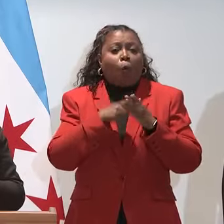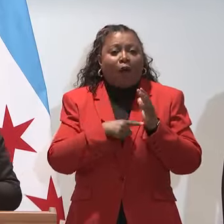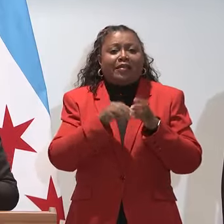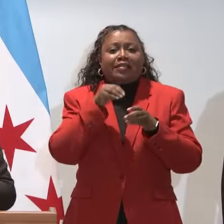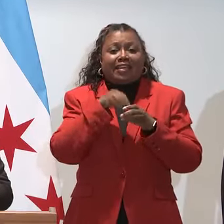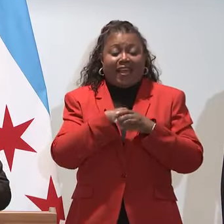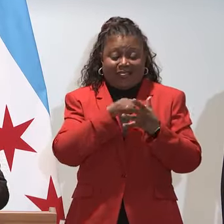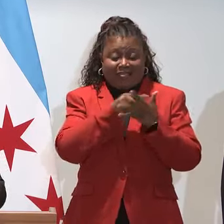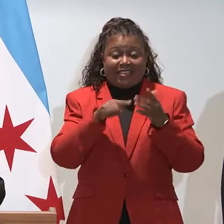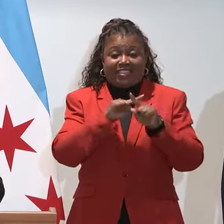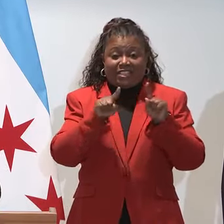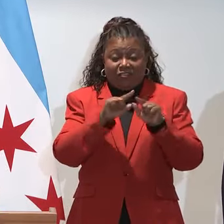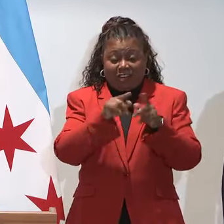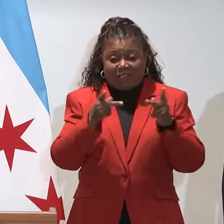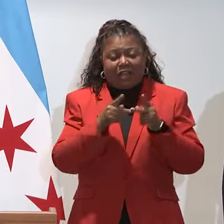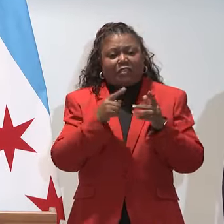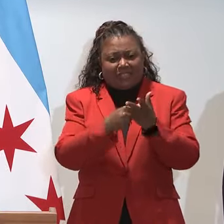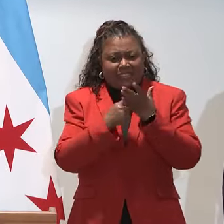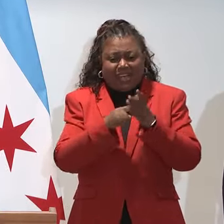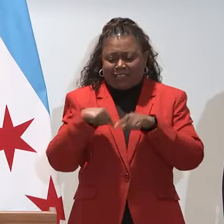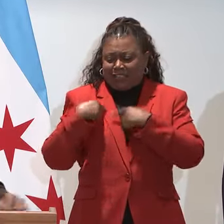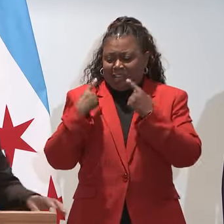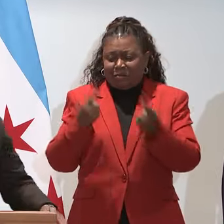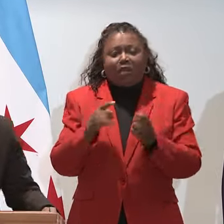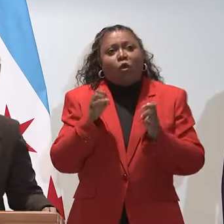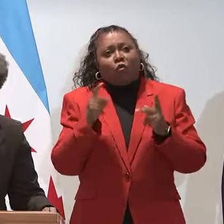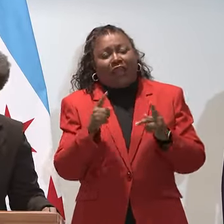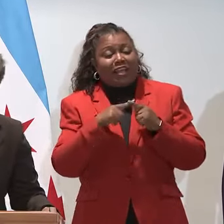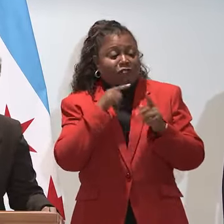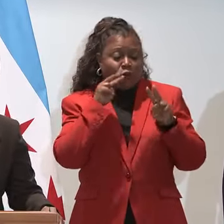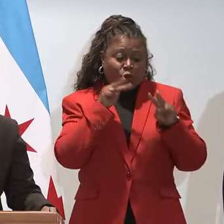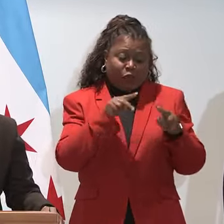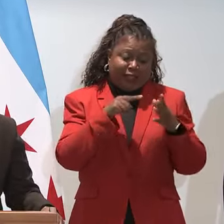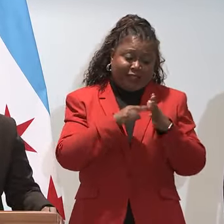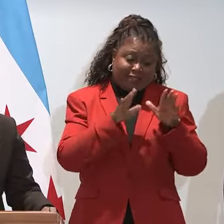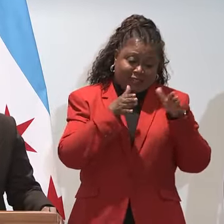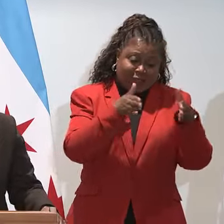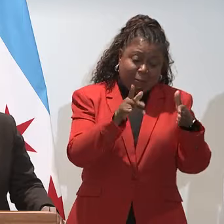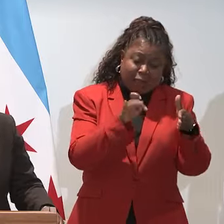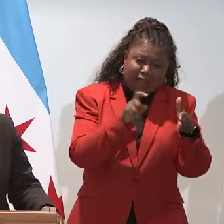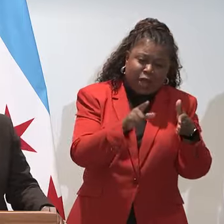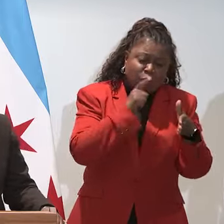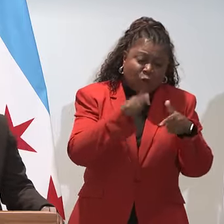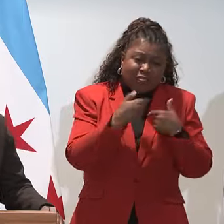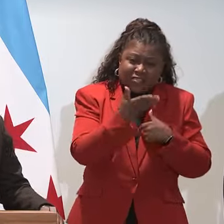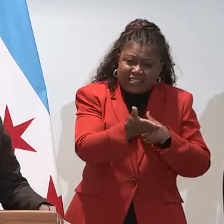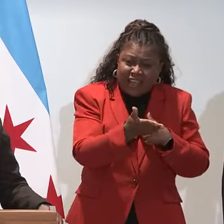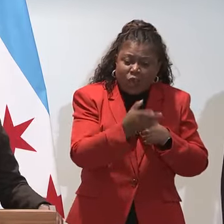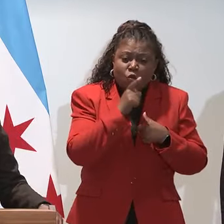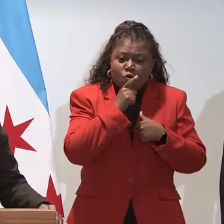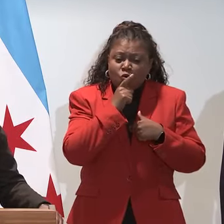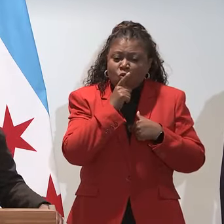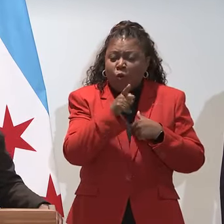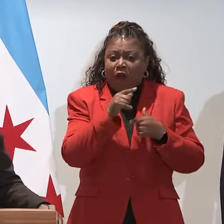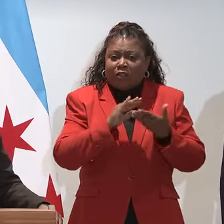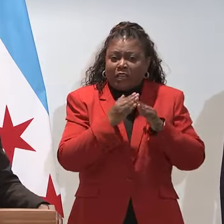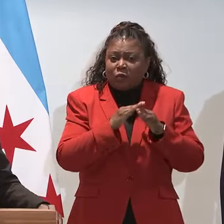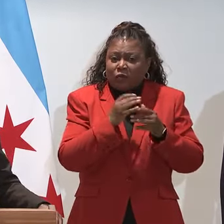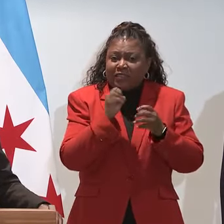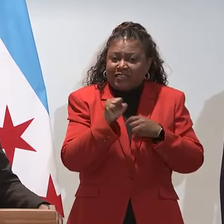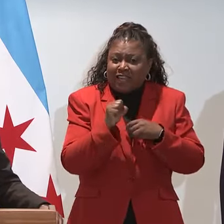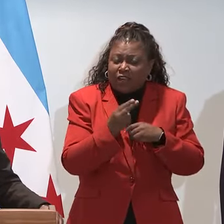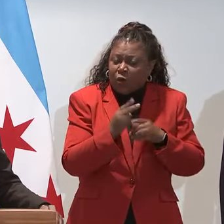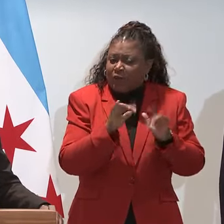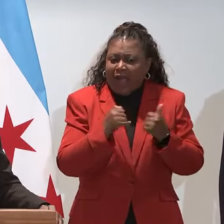in these different beats. So the discussions have been, okay, if you look at this block, who lives there? Who are the community